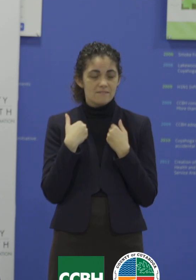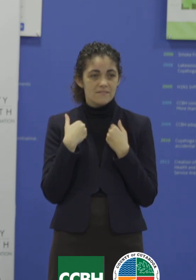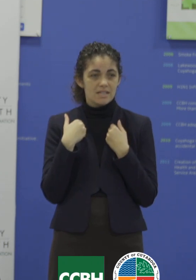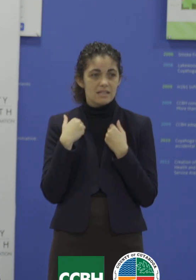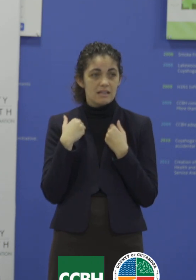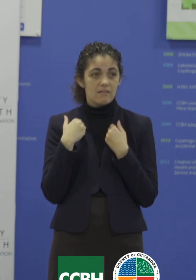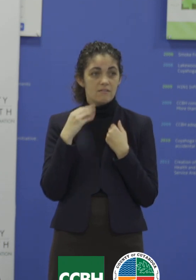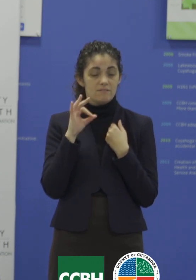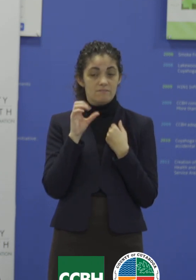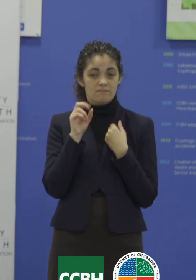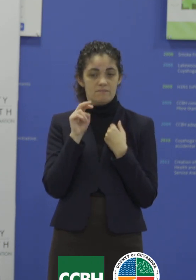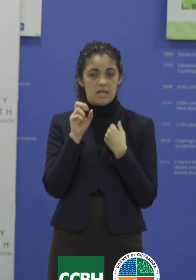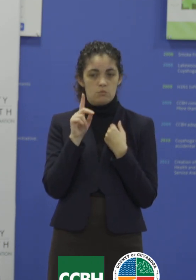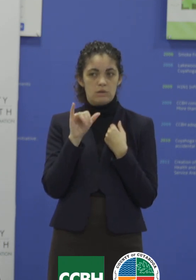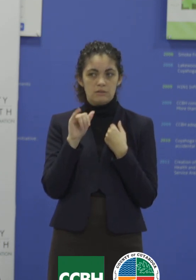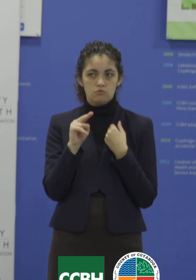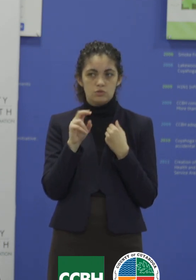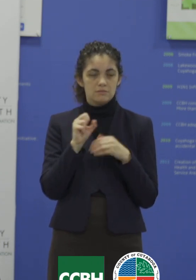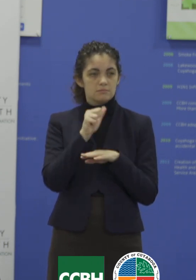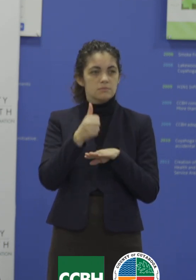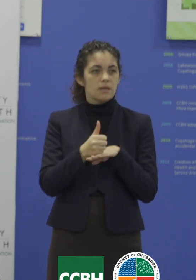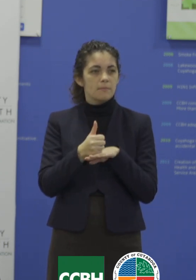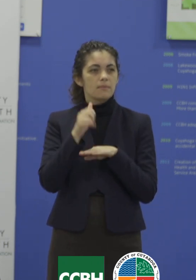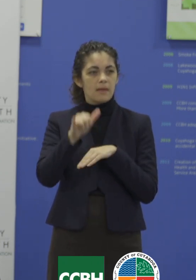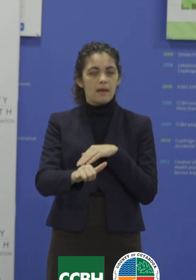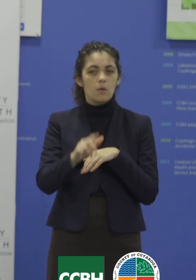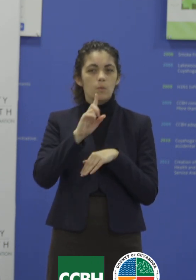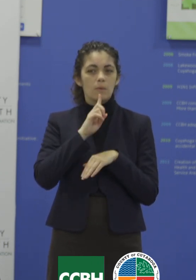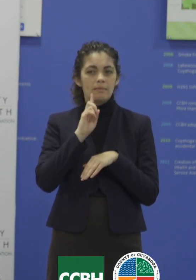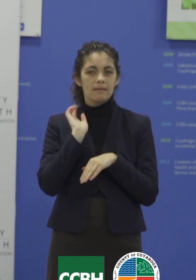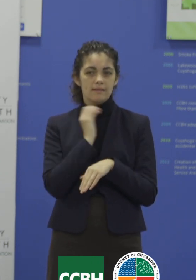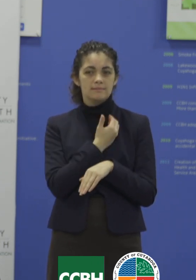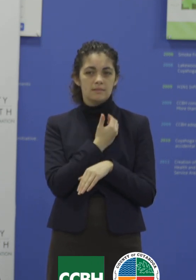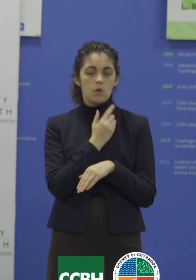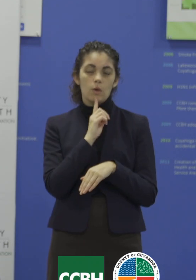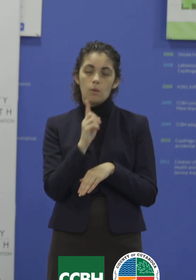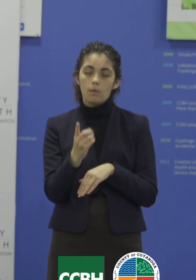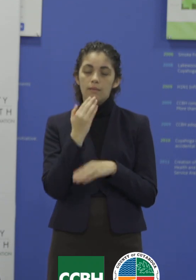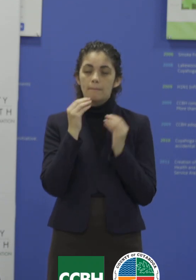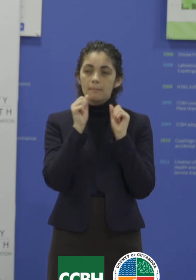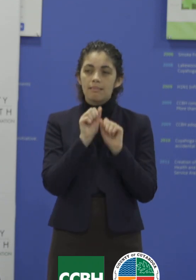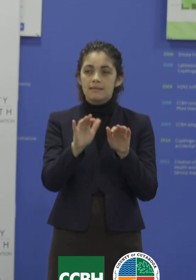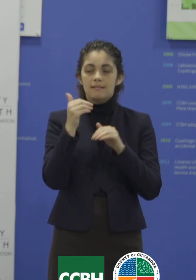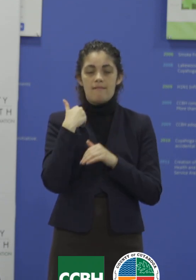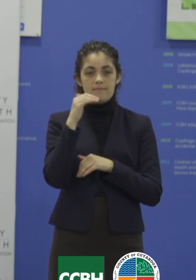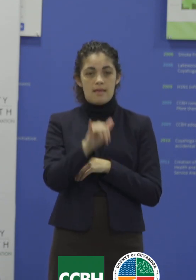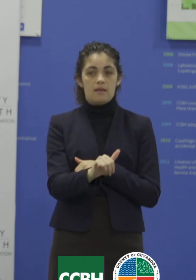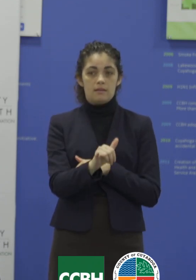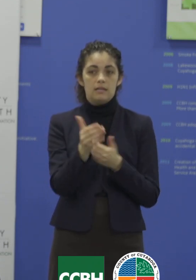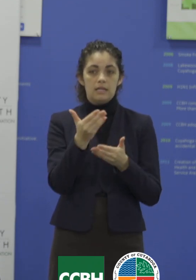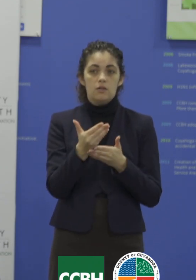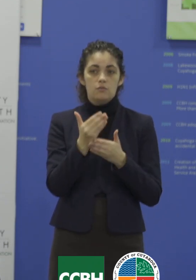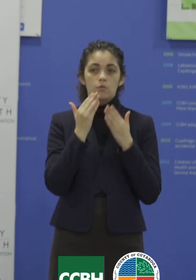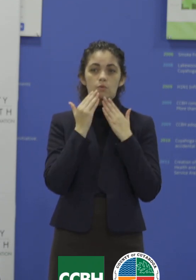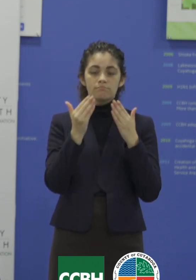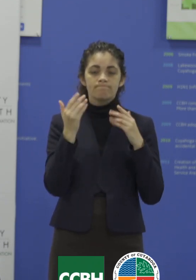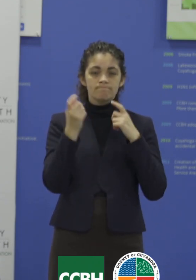are considering and embracing our community as they have. And I think we are very fortunate for their generosity and